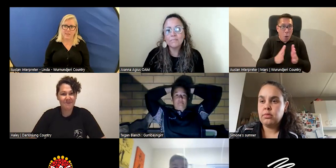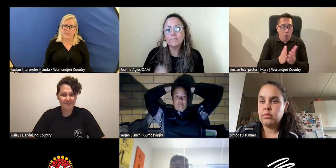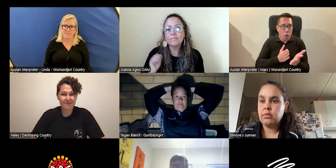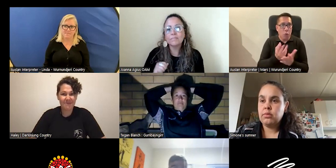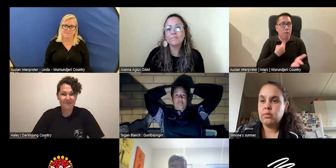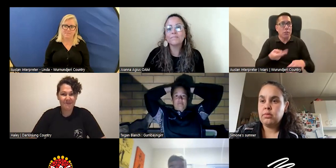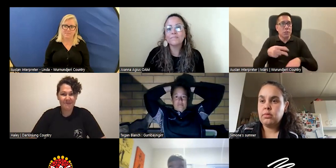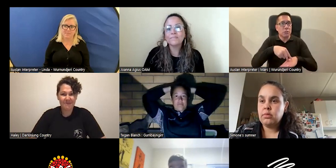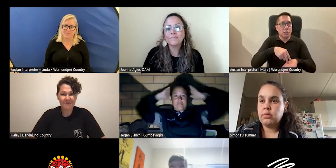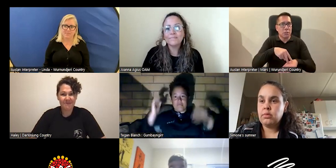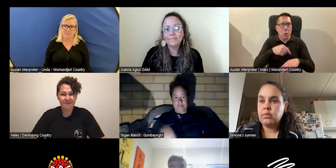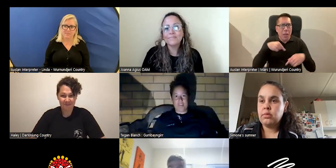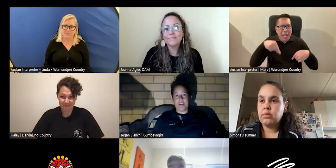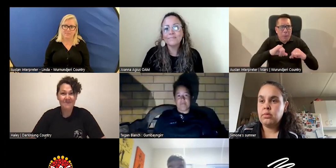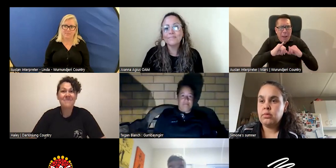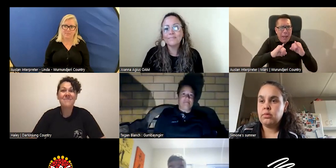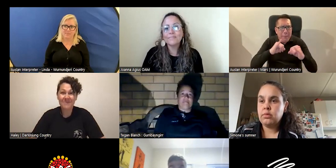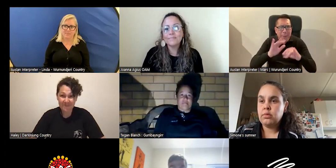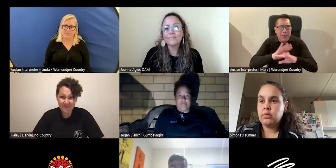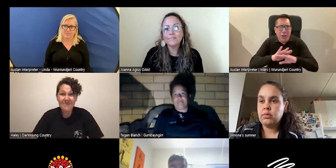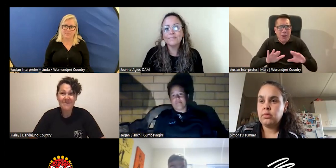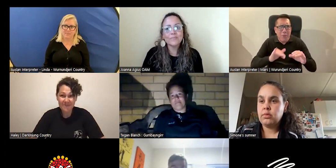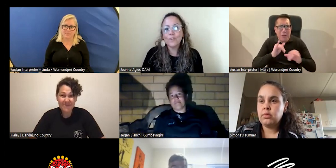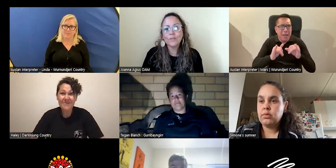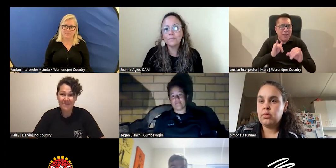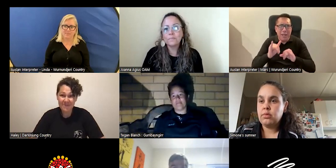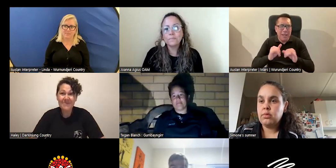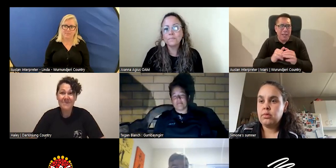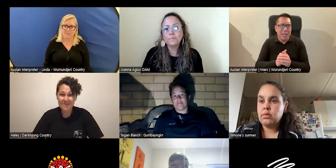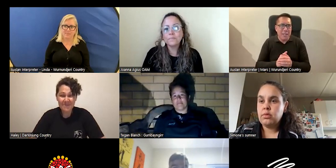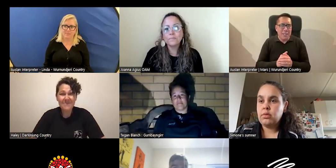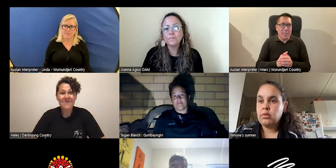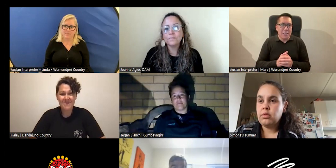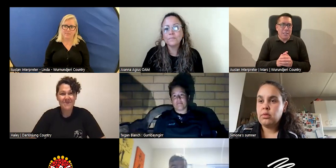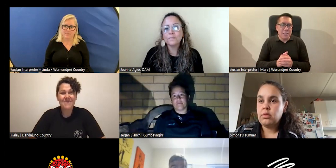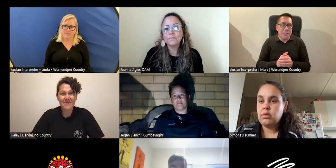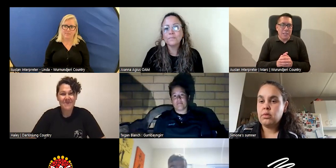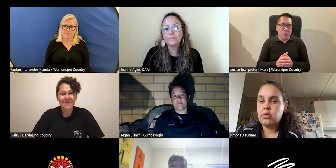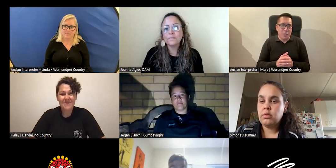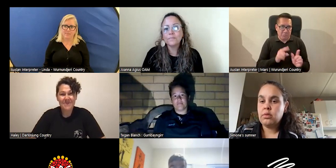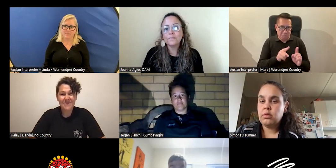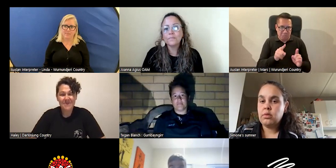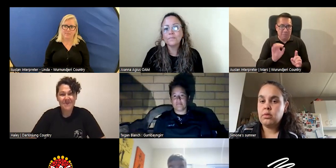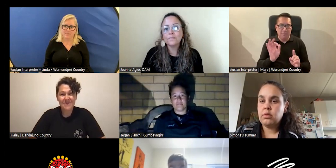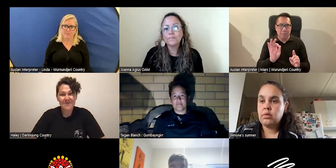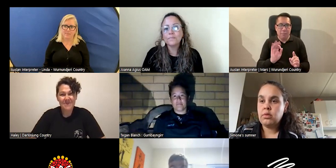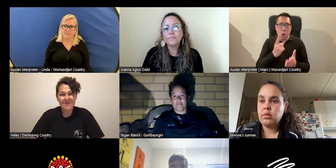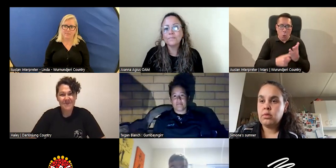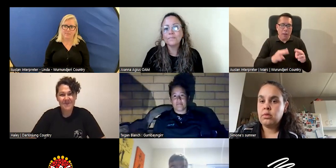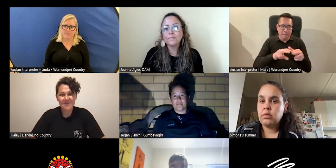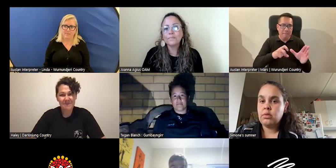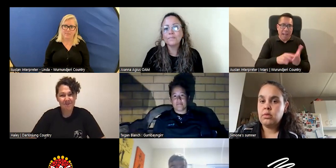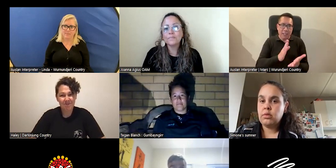And we're not here to blame anyone. We'll accuse everyone. We're holding on to guilt and account to that. We're here just to have factual